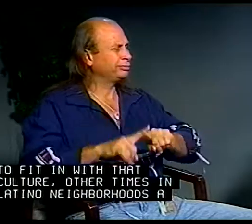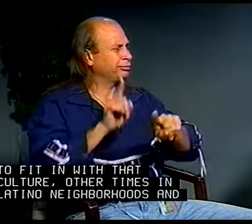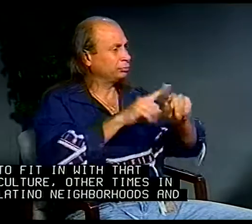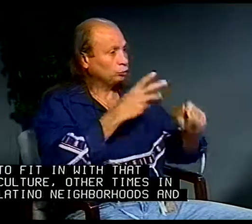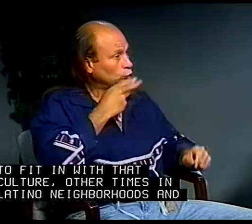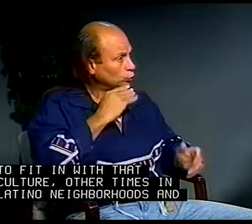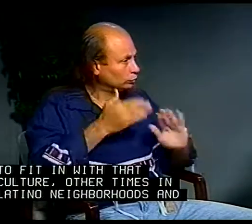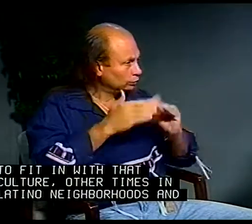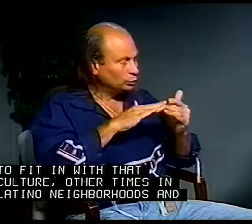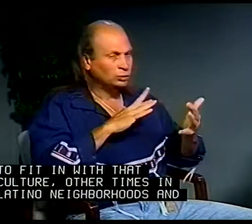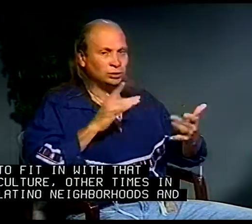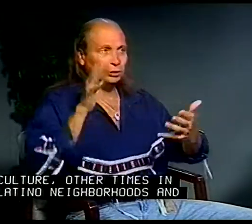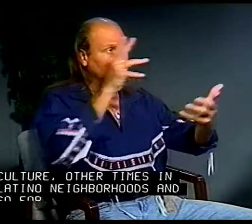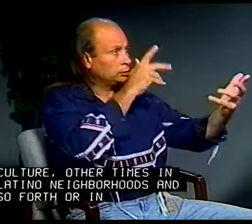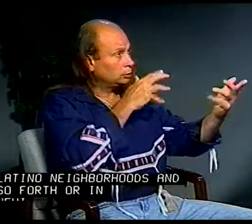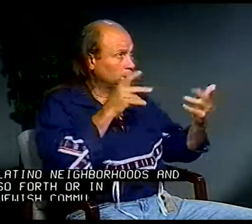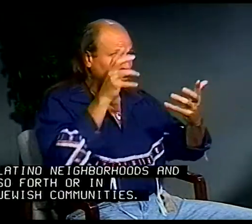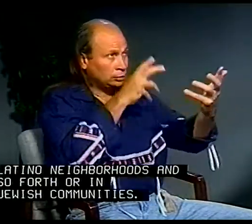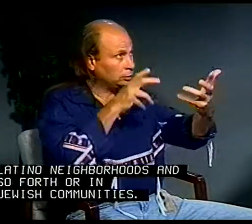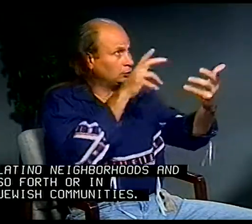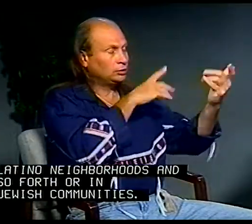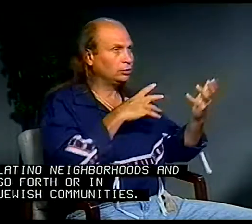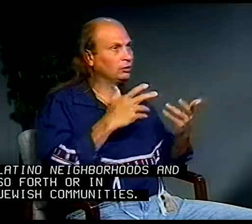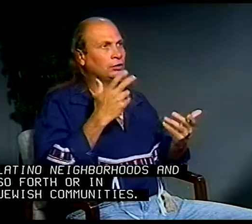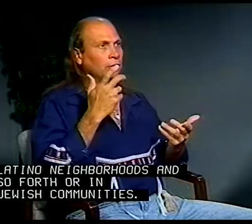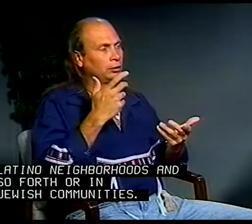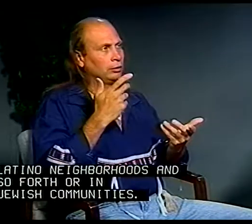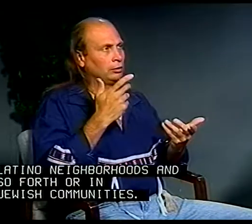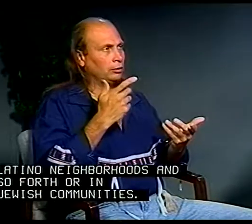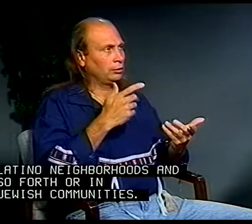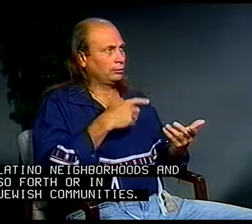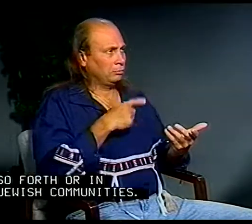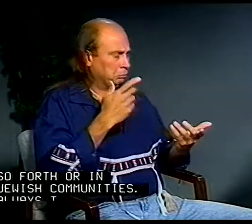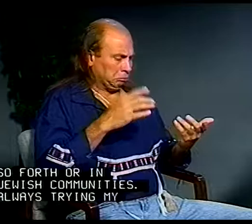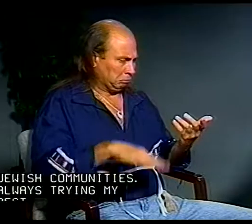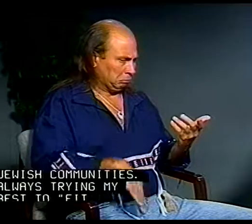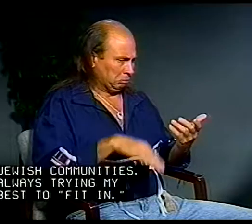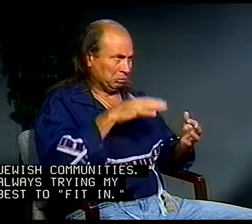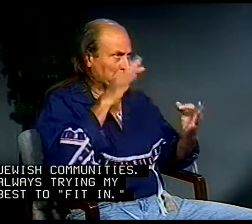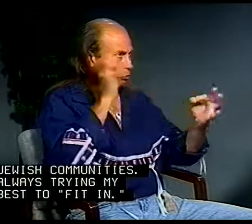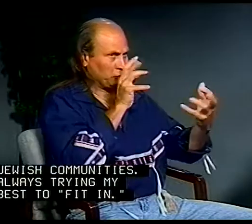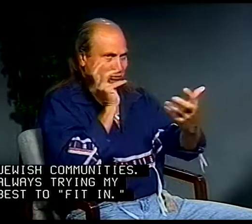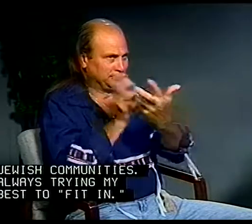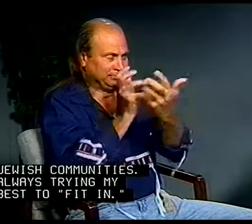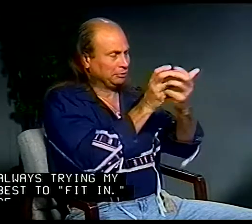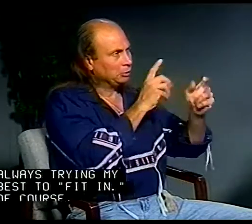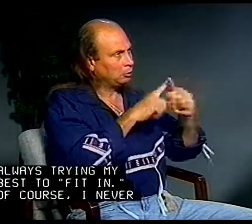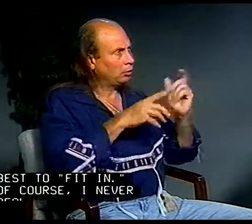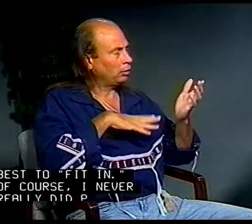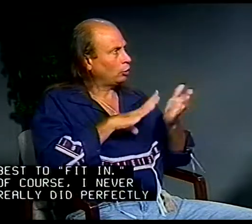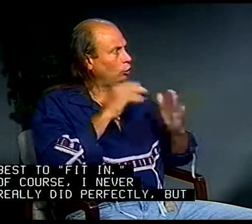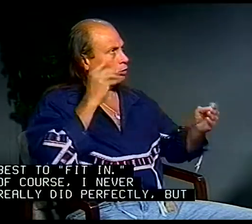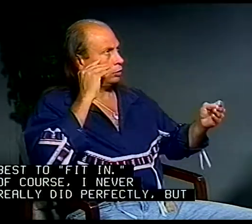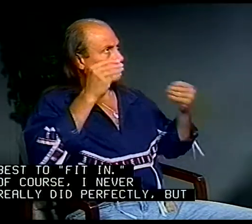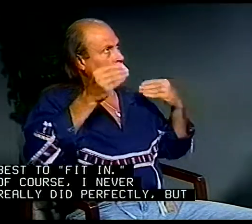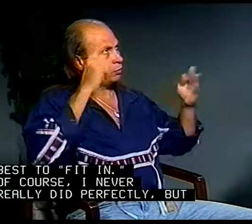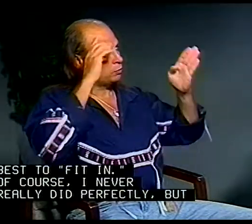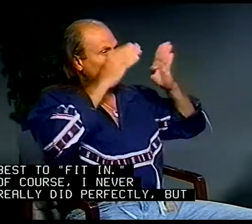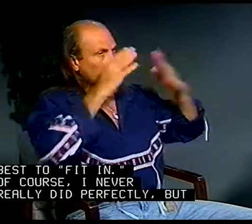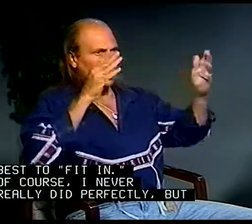culture, or other times in Latino neighborhoods and so forth, or in Jewish communities, always trying my best to fit in. Of course, I